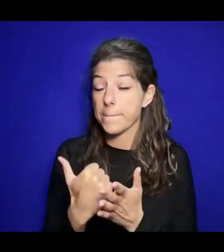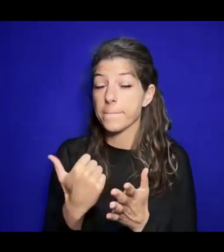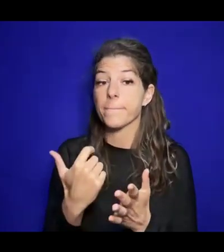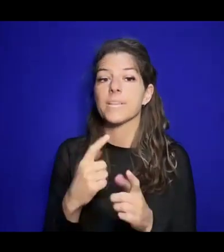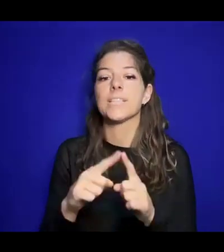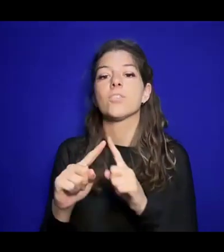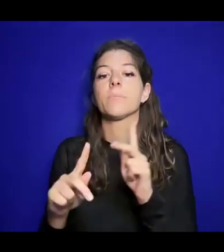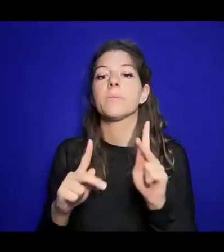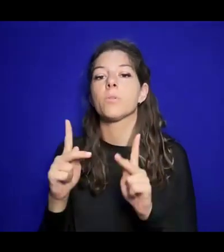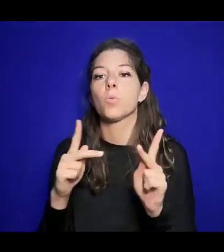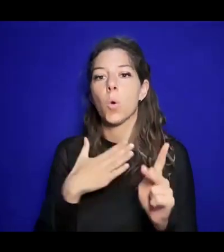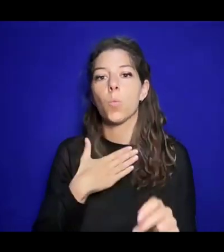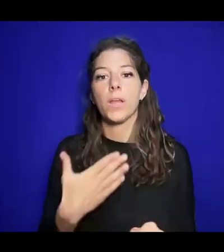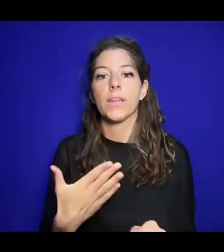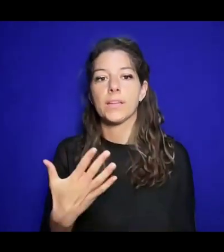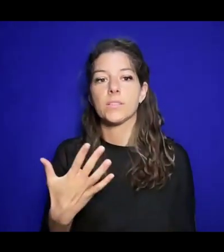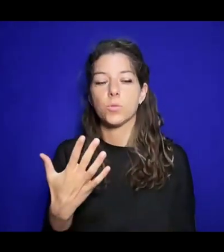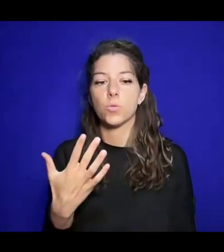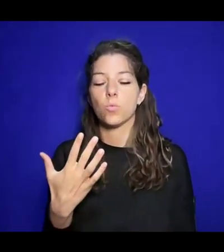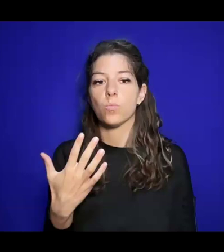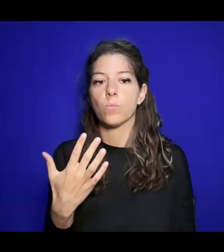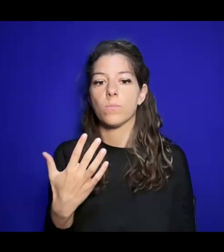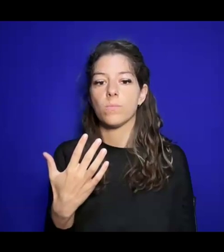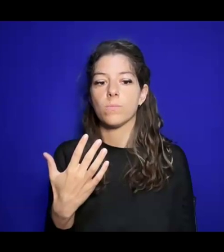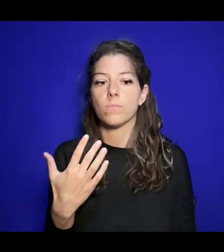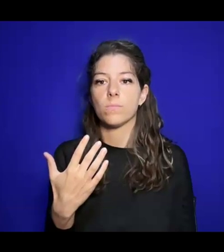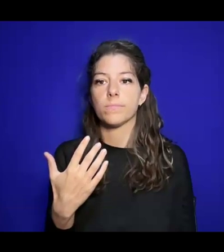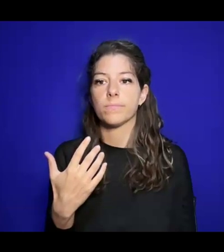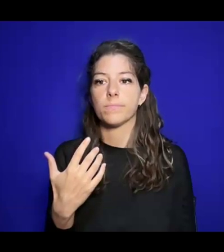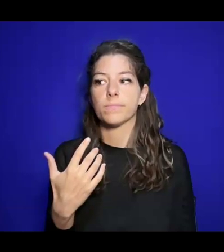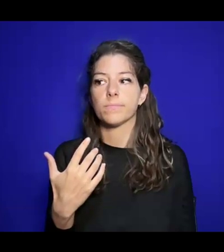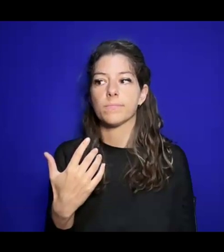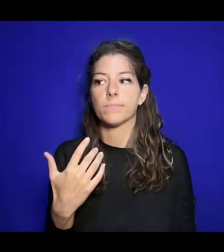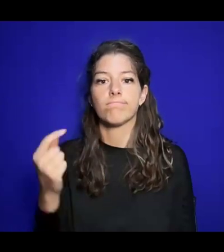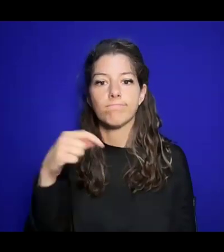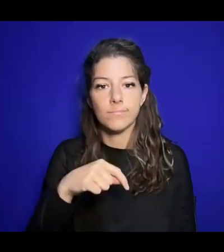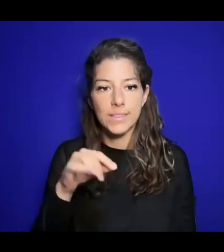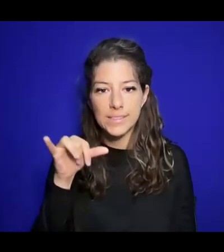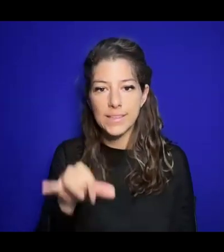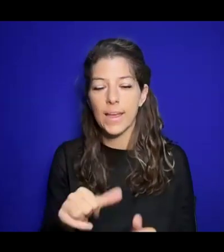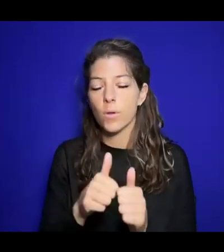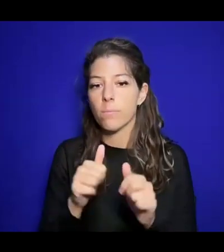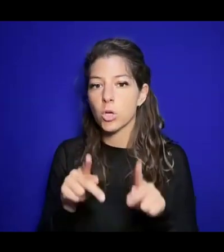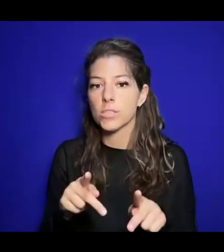are different people who are willing to even just, could you come over and just stay with my